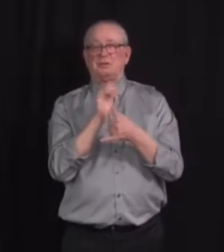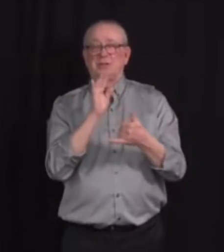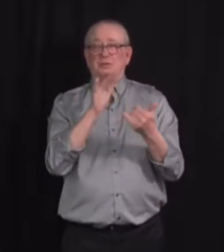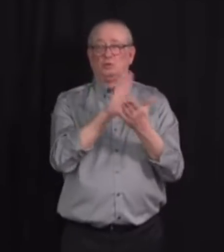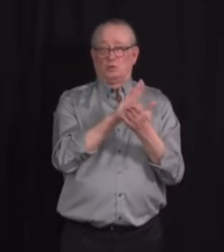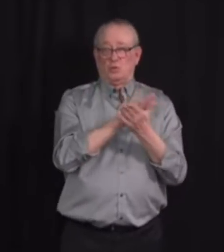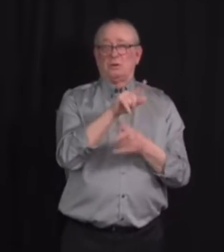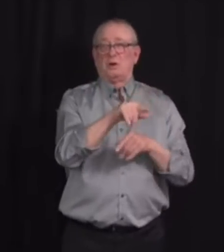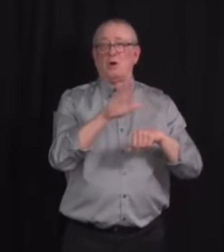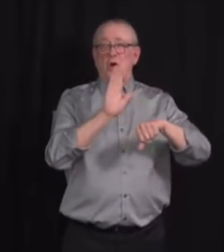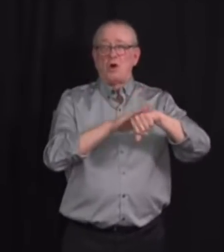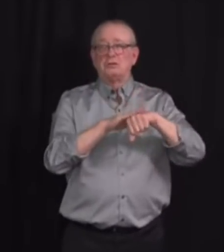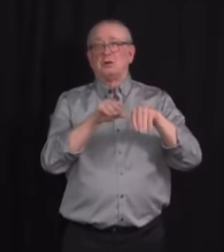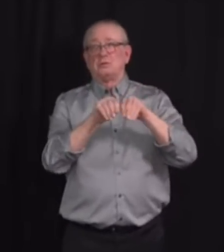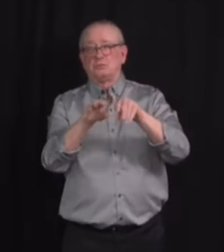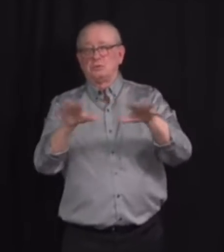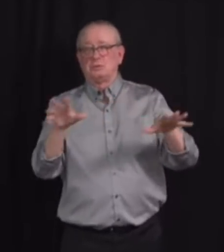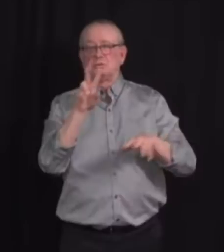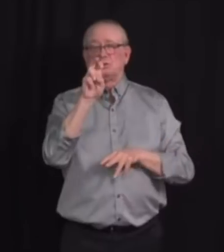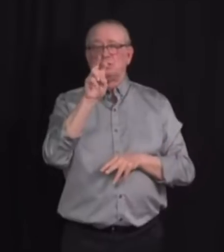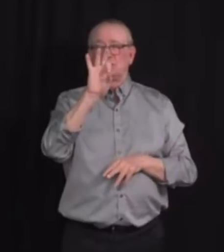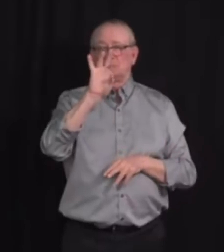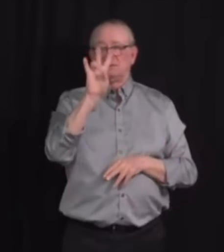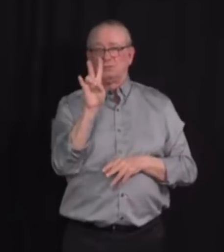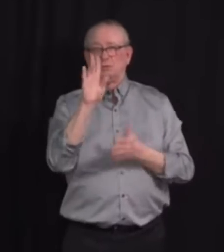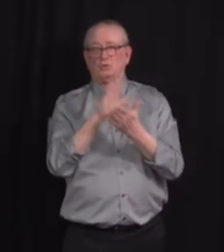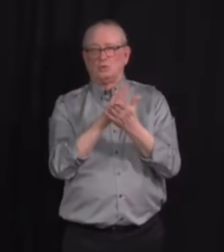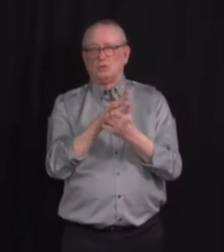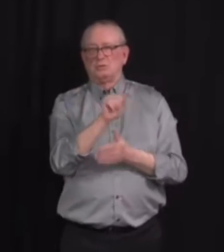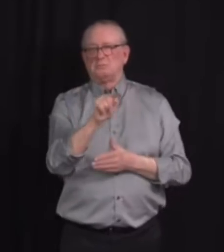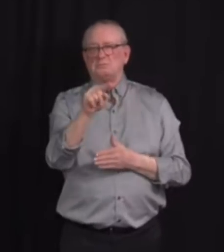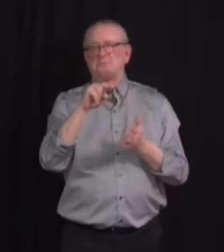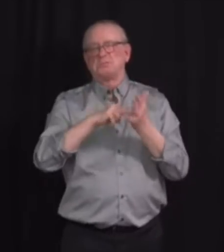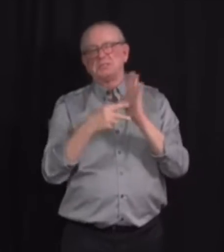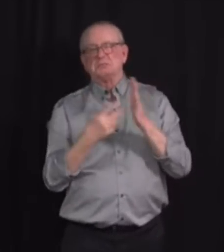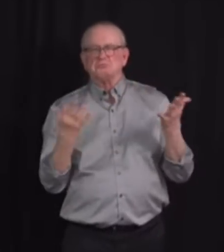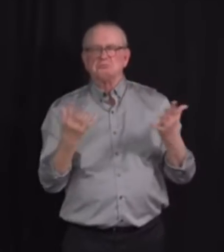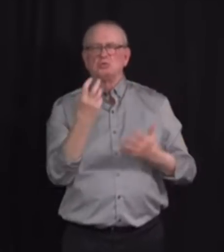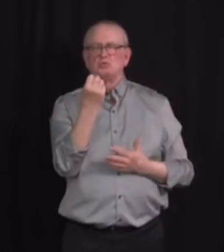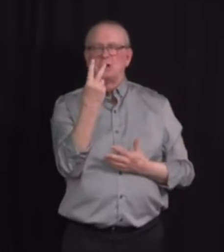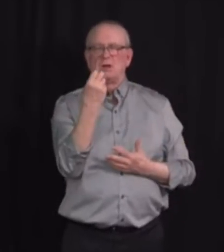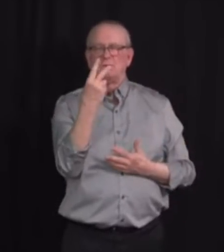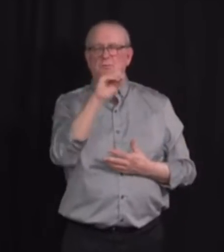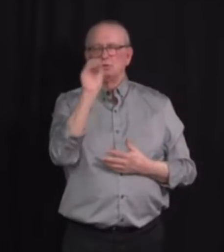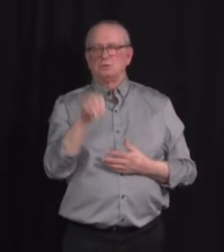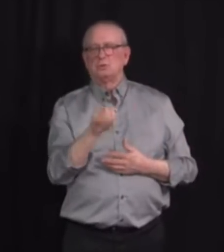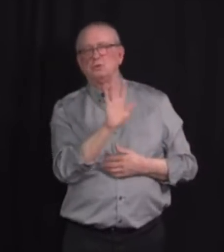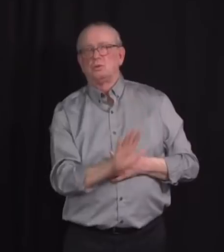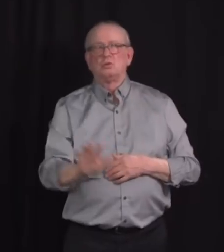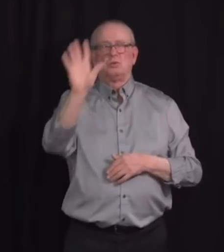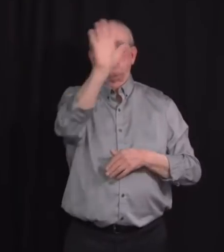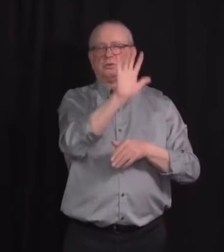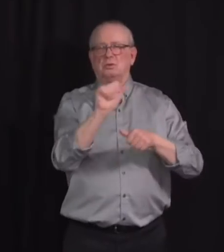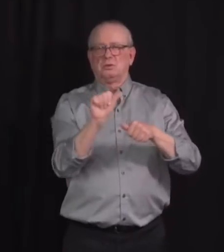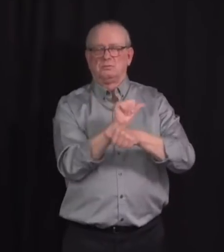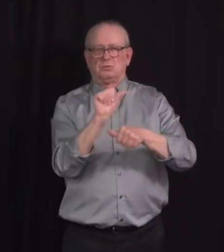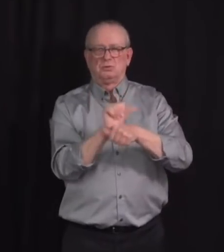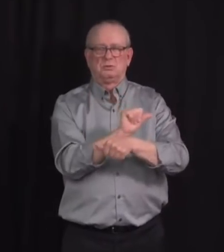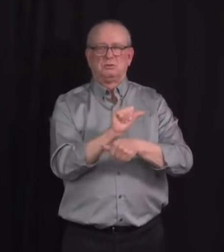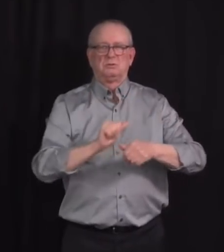schools, or about 12% of the schools in the province. Currently, these schools have a combined total